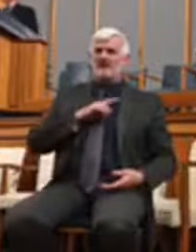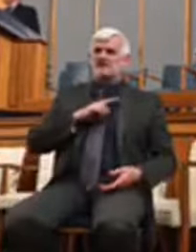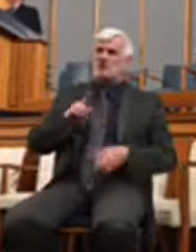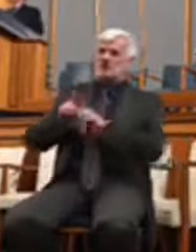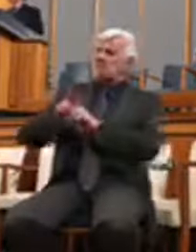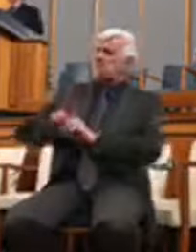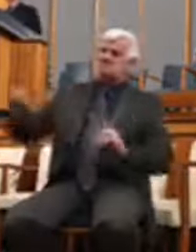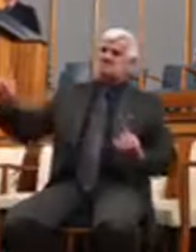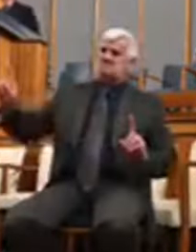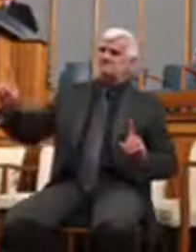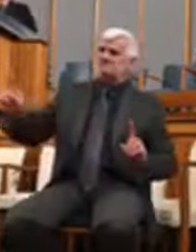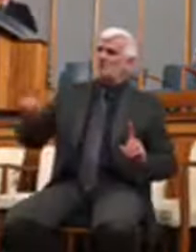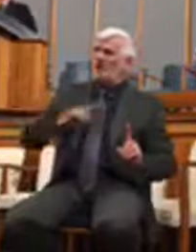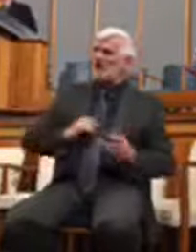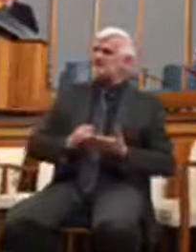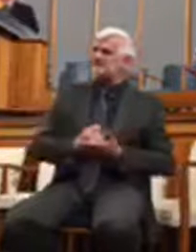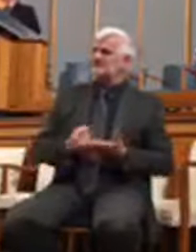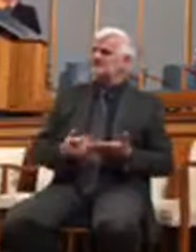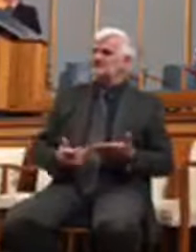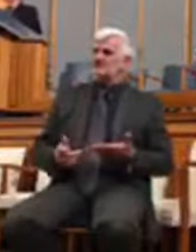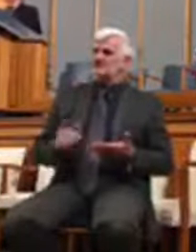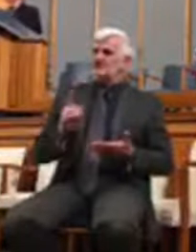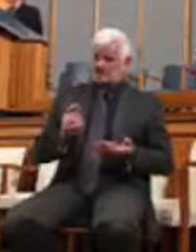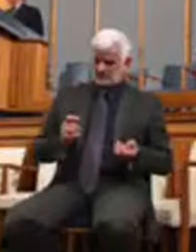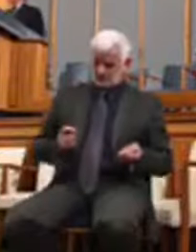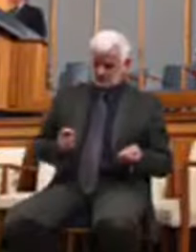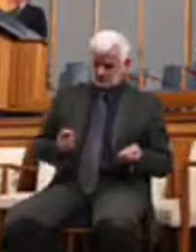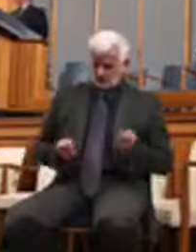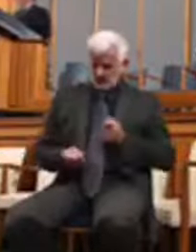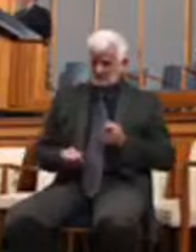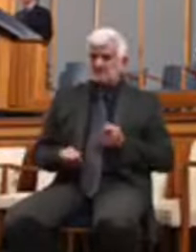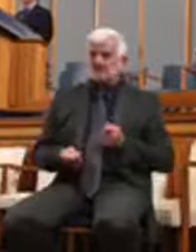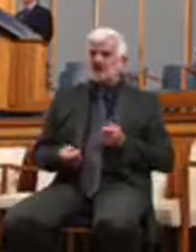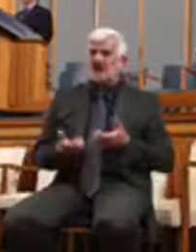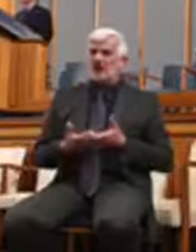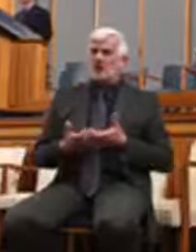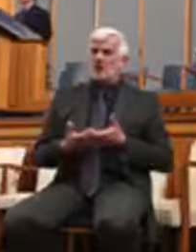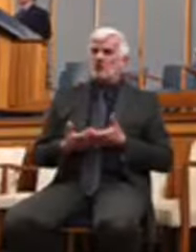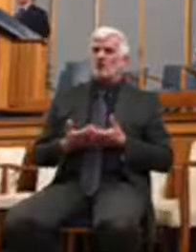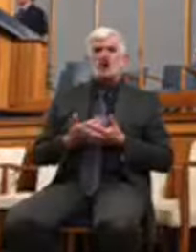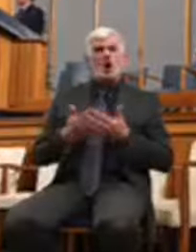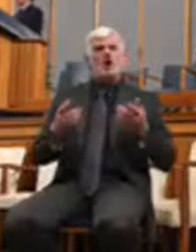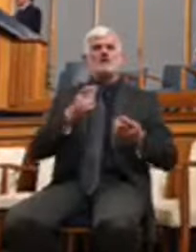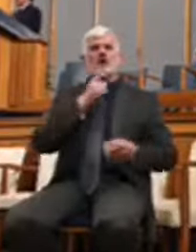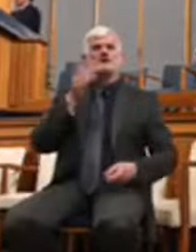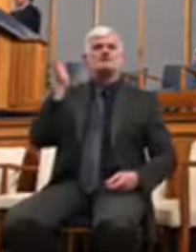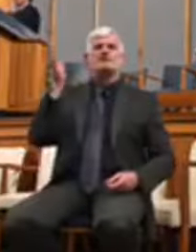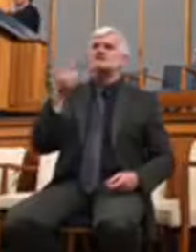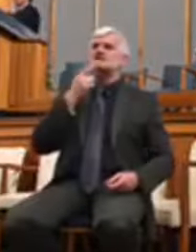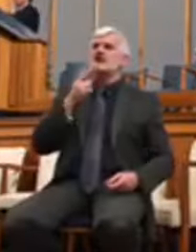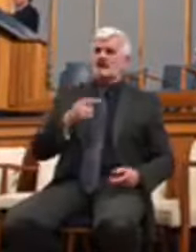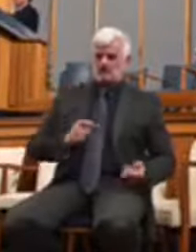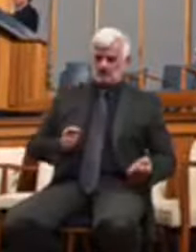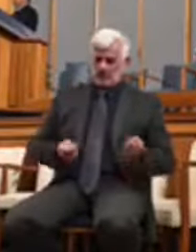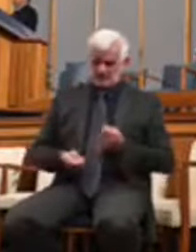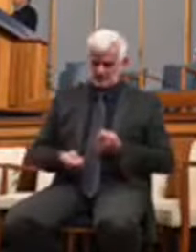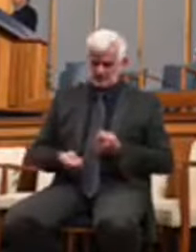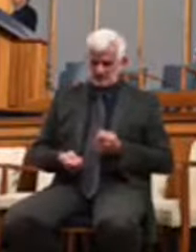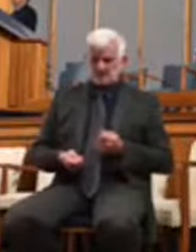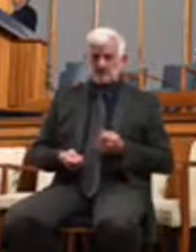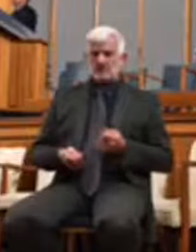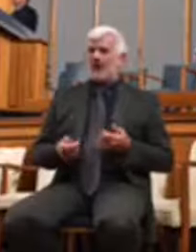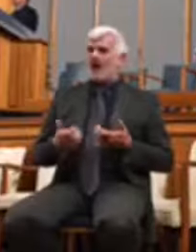repentance, the simplest definition given by preachers all the time. Repentance means I turn away from